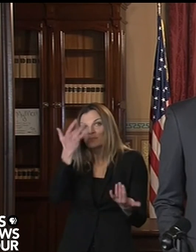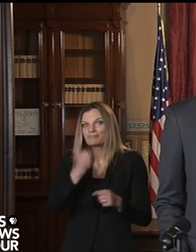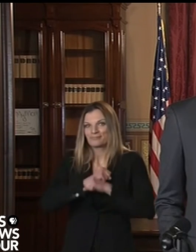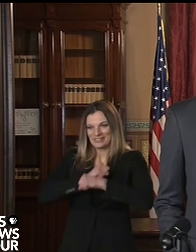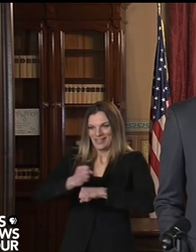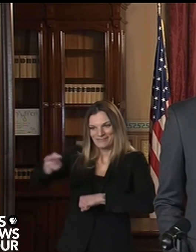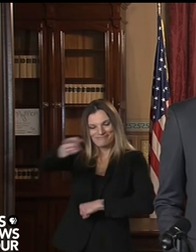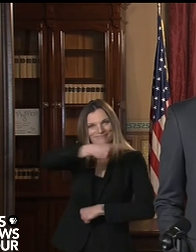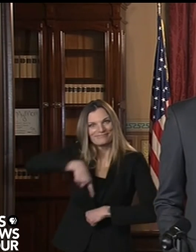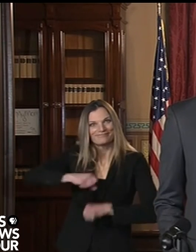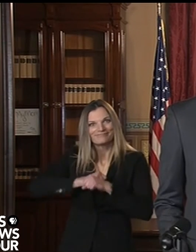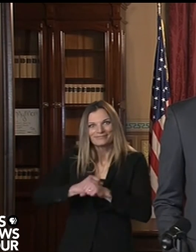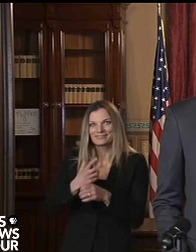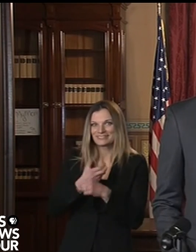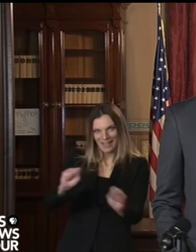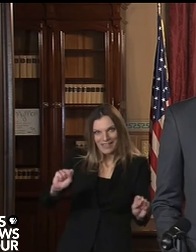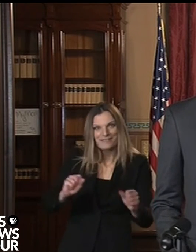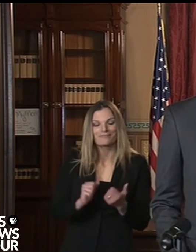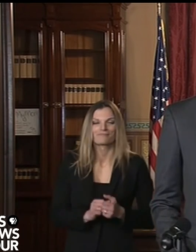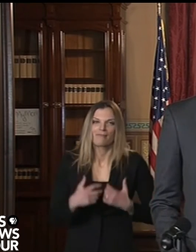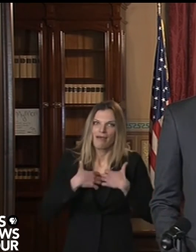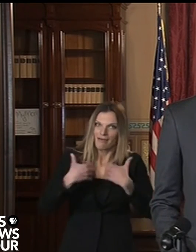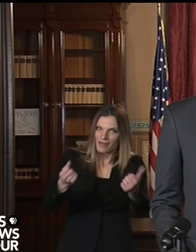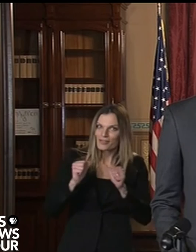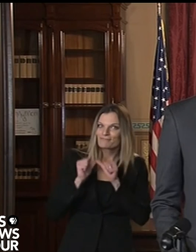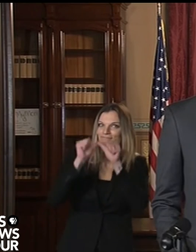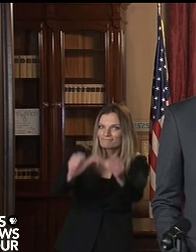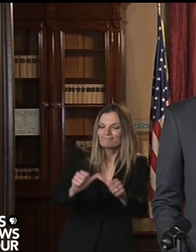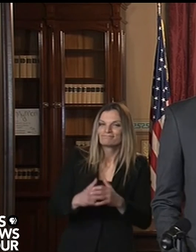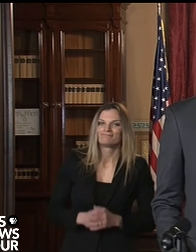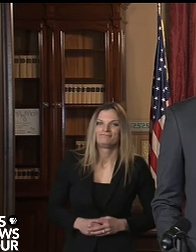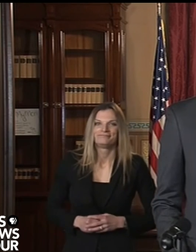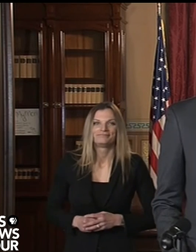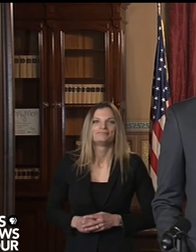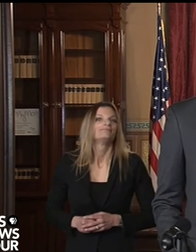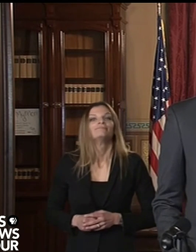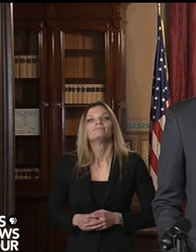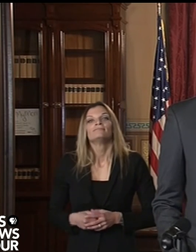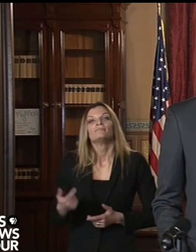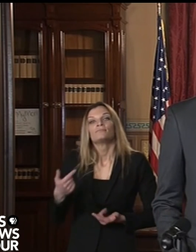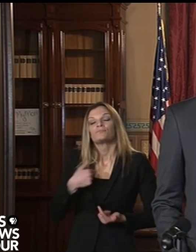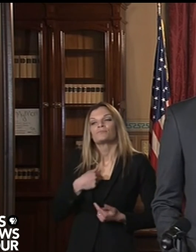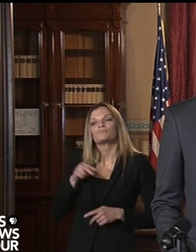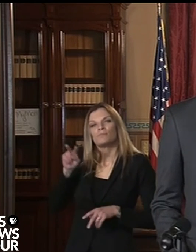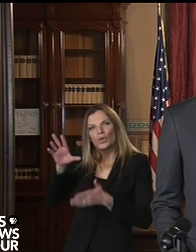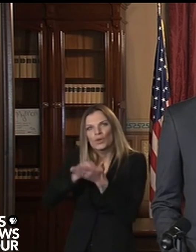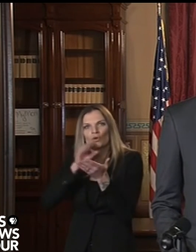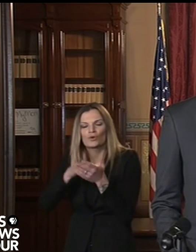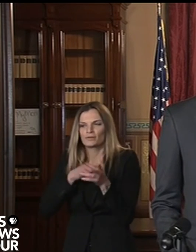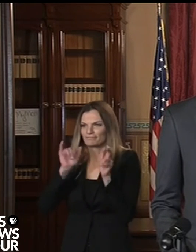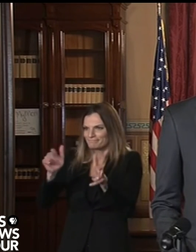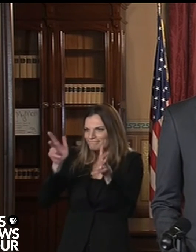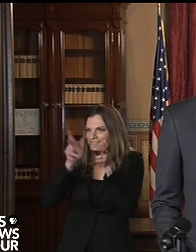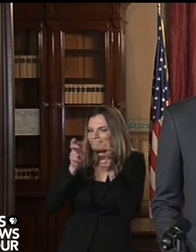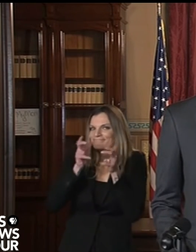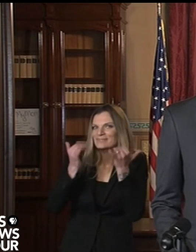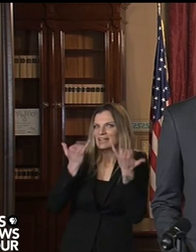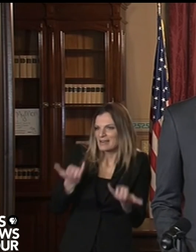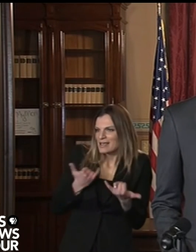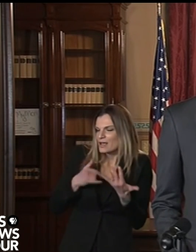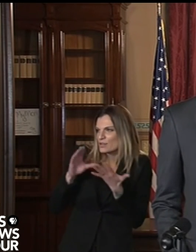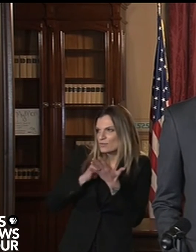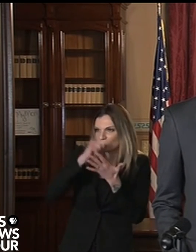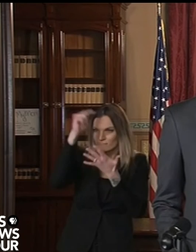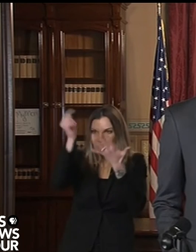working every day to protect and sustain life. The lessons that we've learned on reducing racial disparities can and must inform our